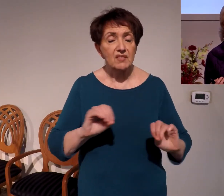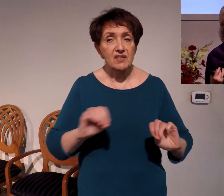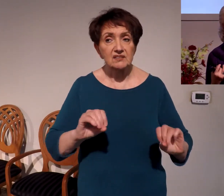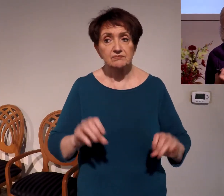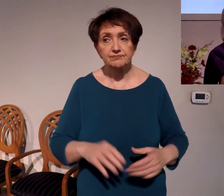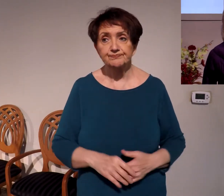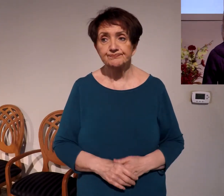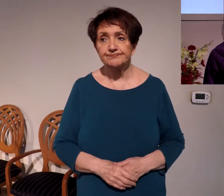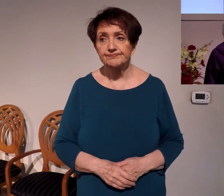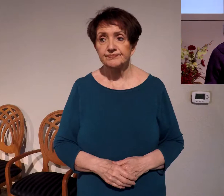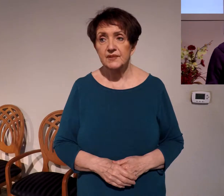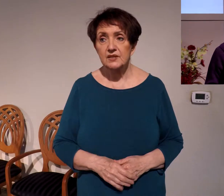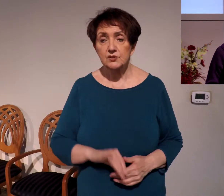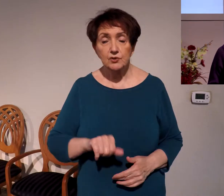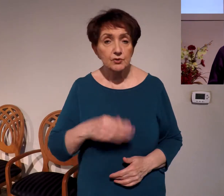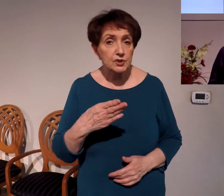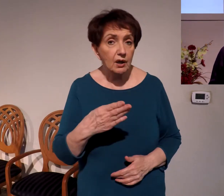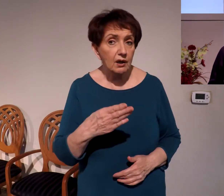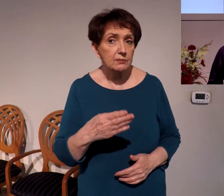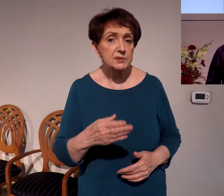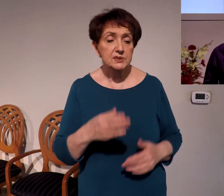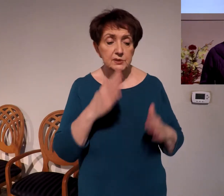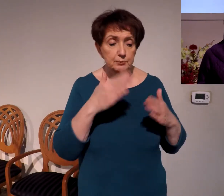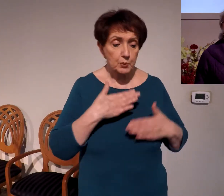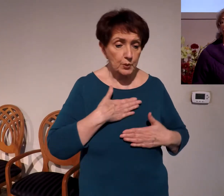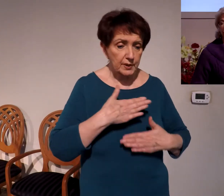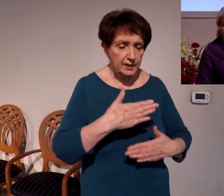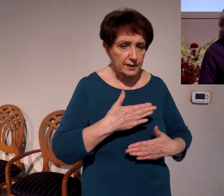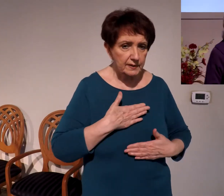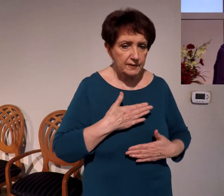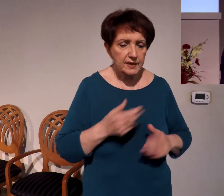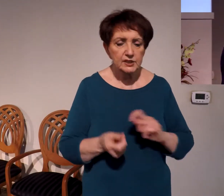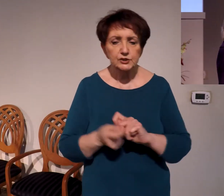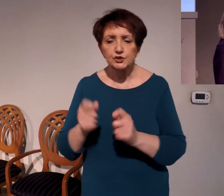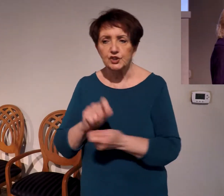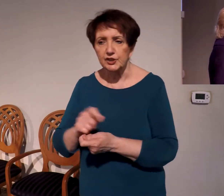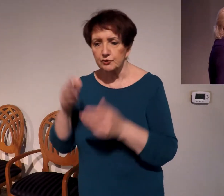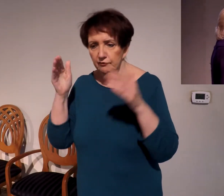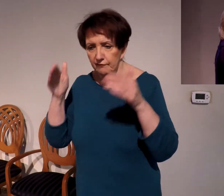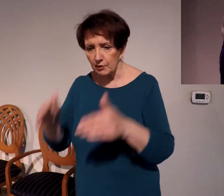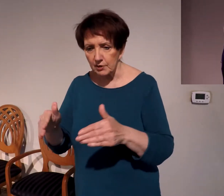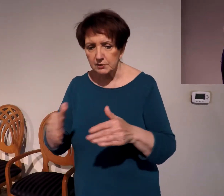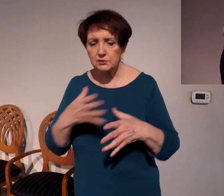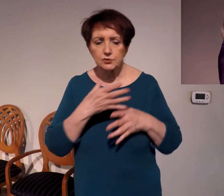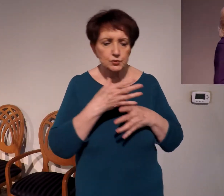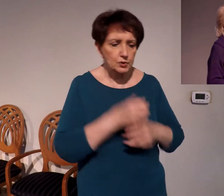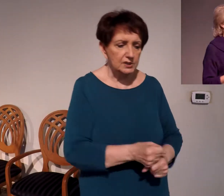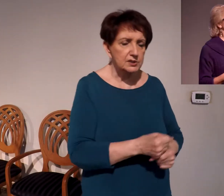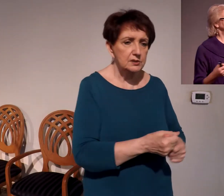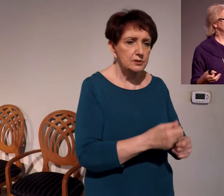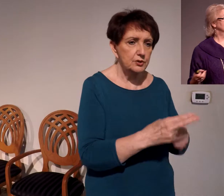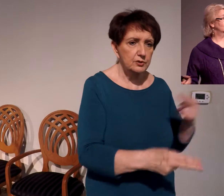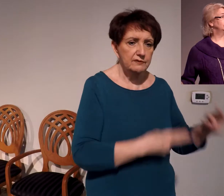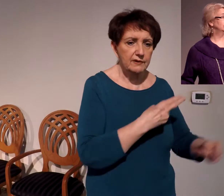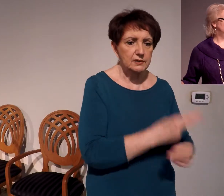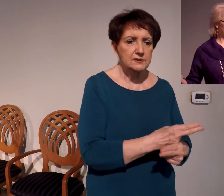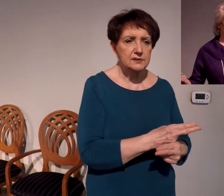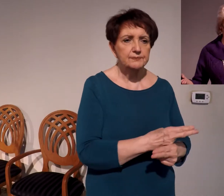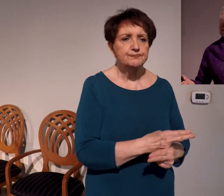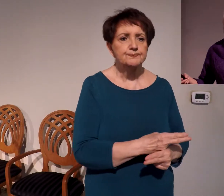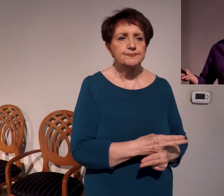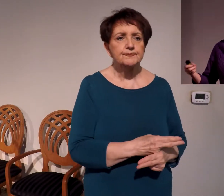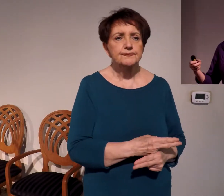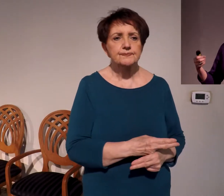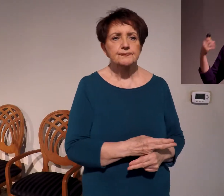task is to breathe, change our focus, trust the universe, because what we've got going